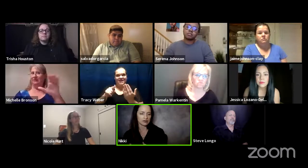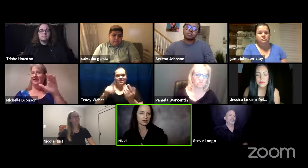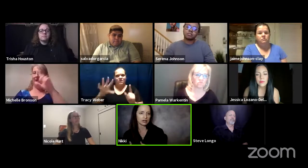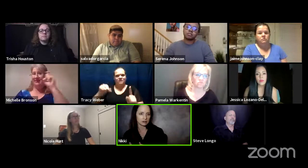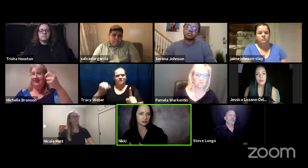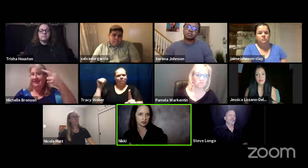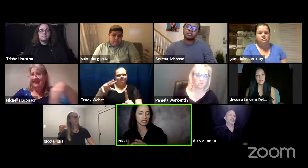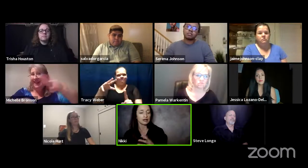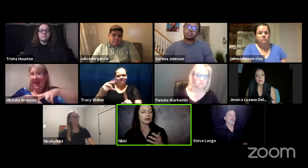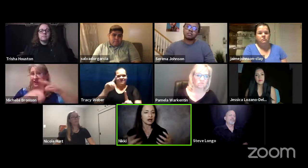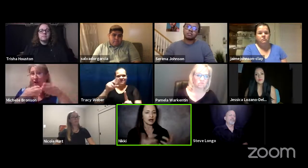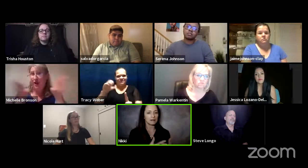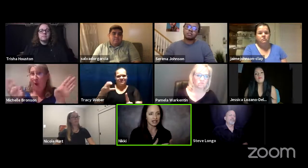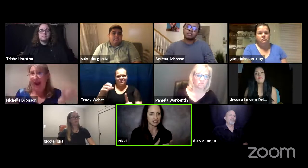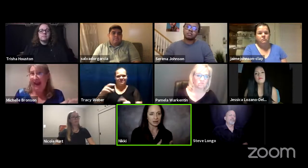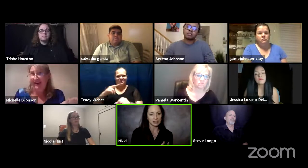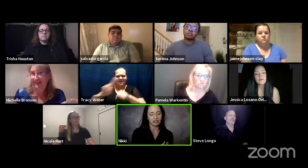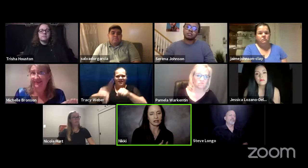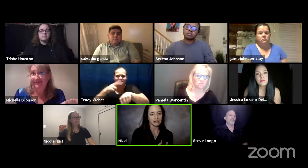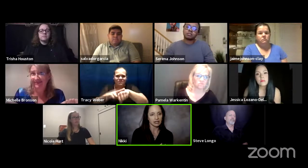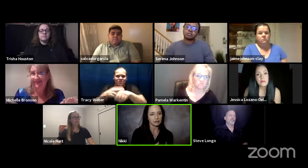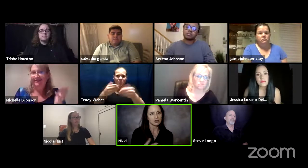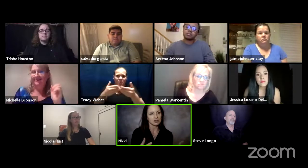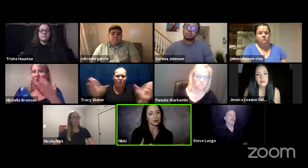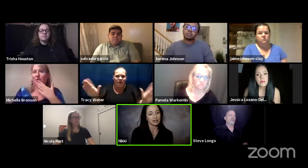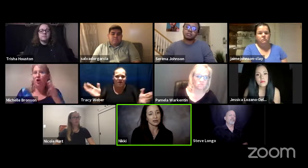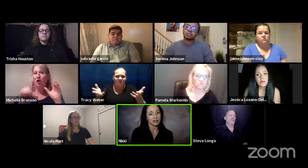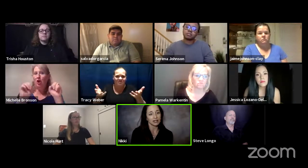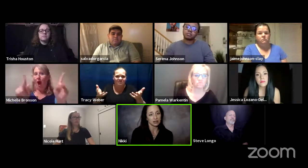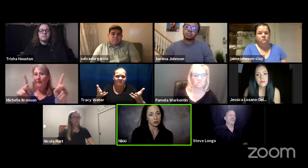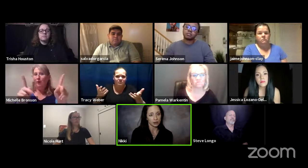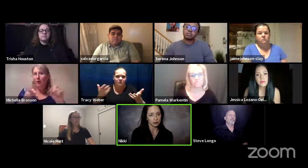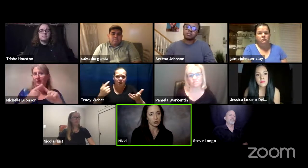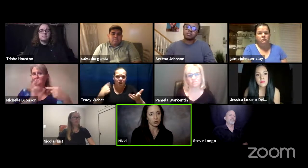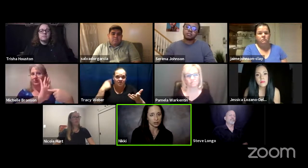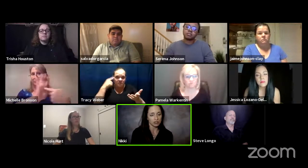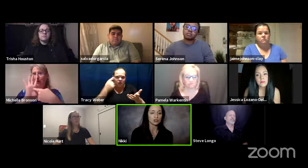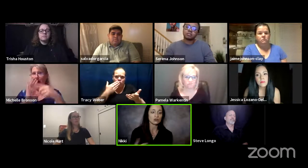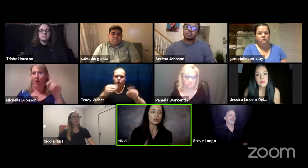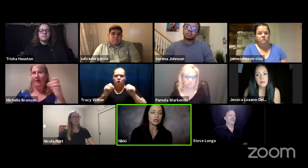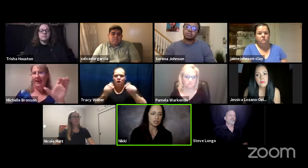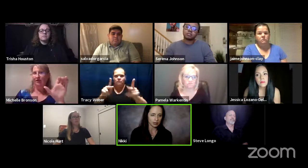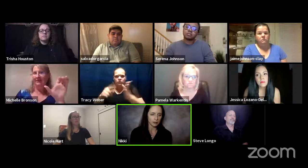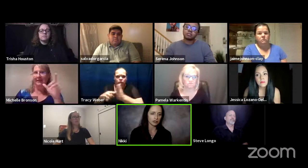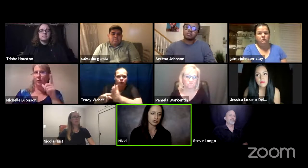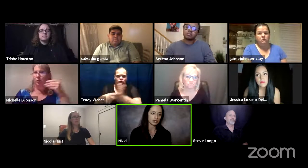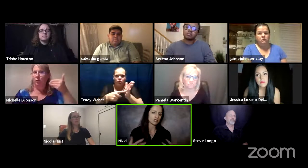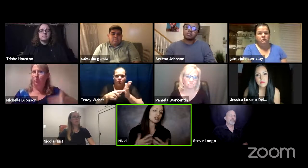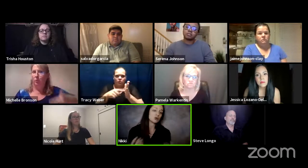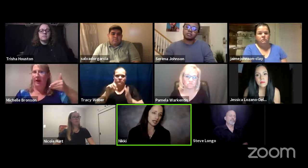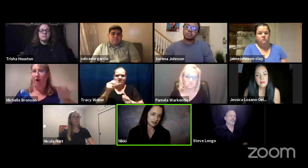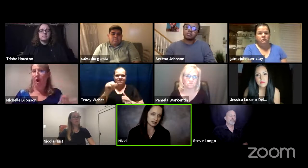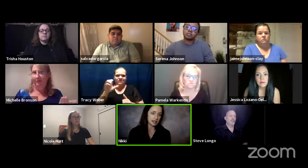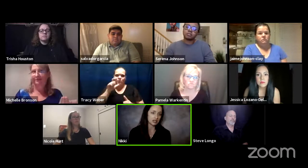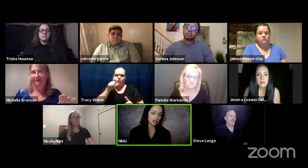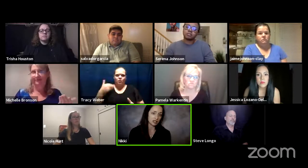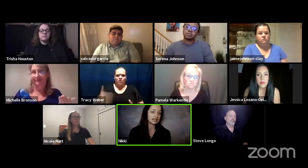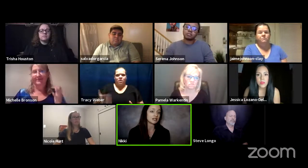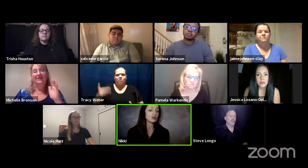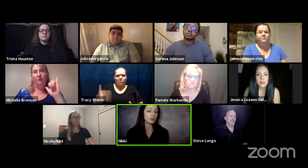hearing community match that particular theme. So then we can really get the word out about what we do. It's a really great opportunity to showcase DHHSC and who we